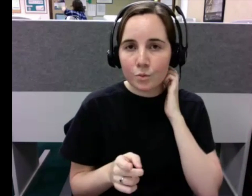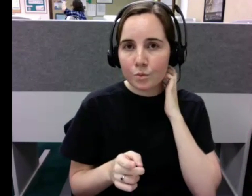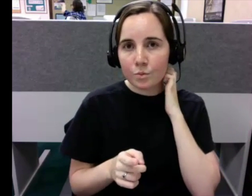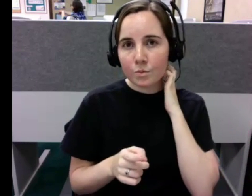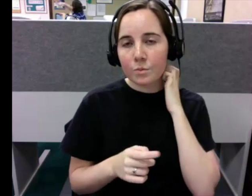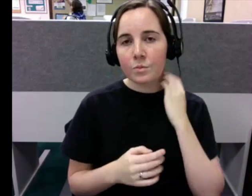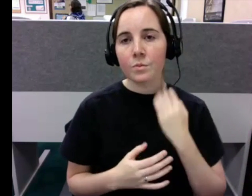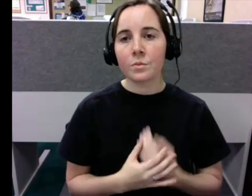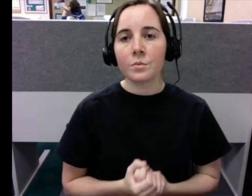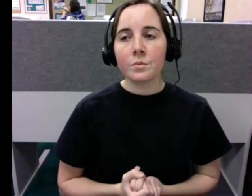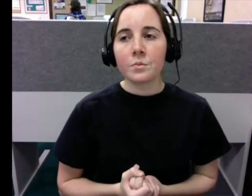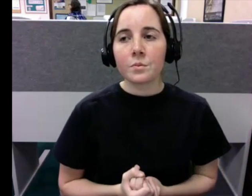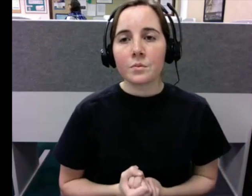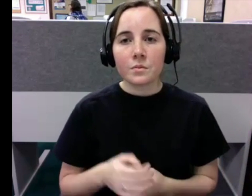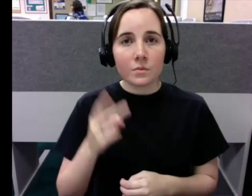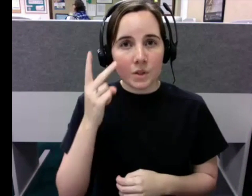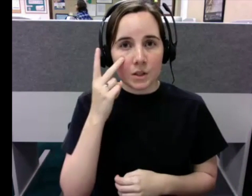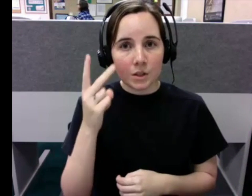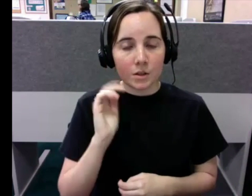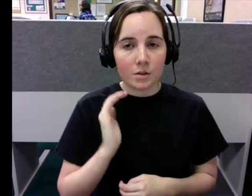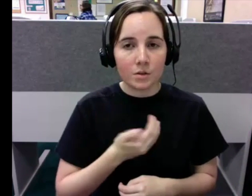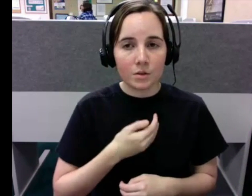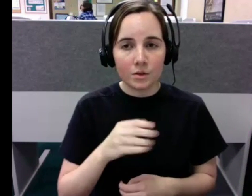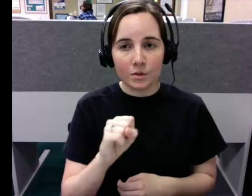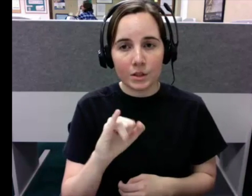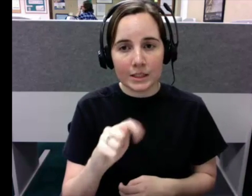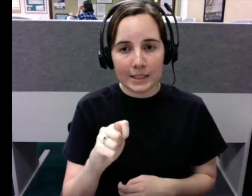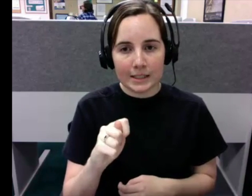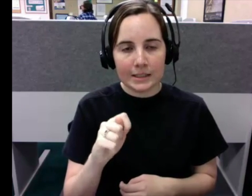05-10075, or on our website at